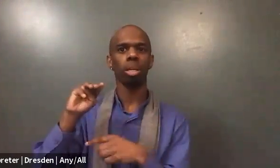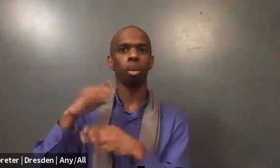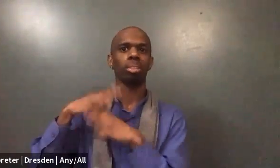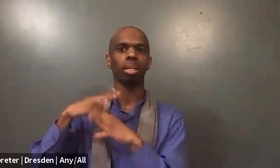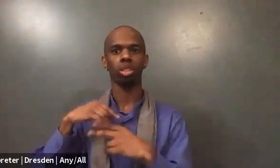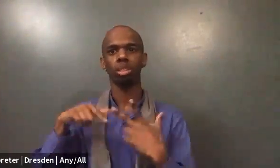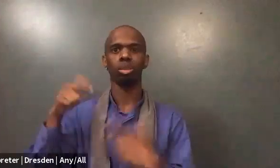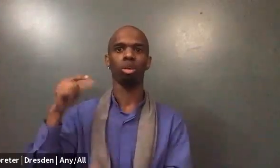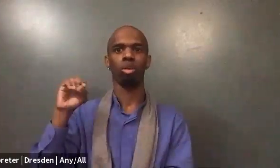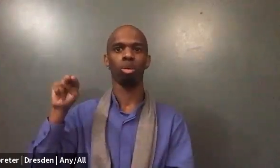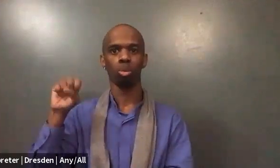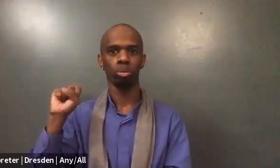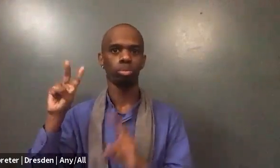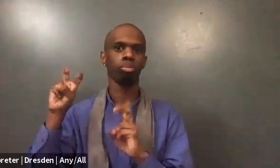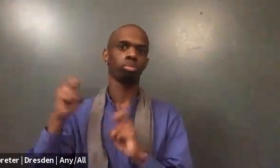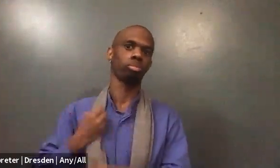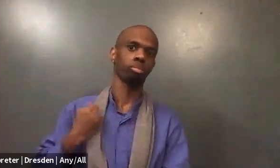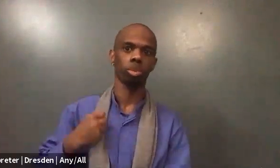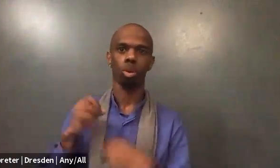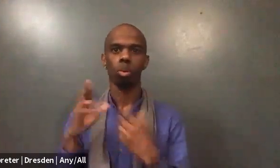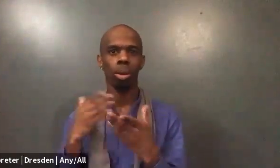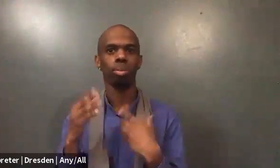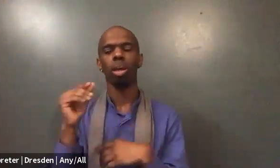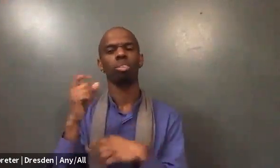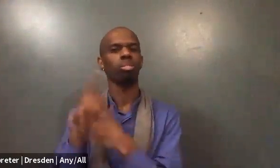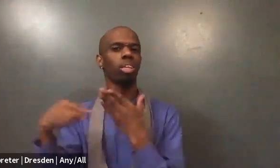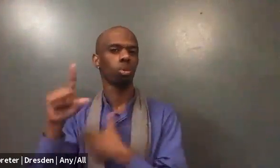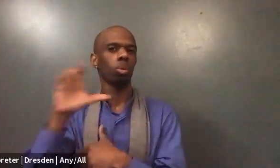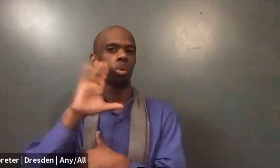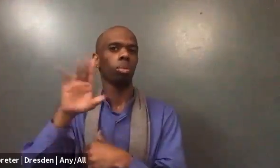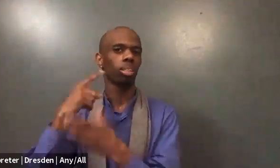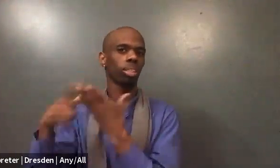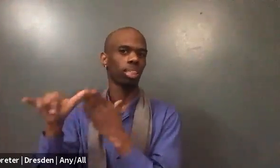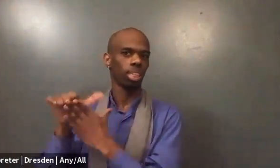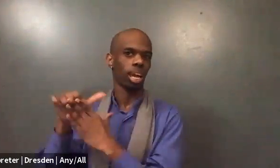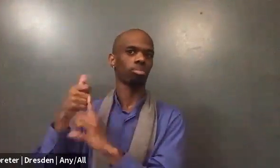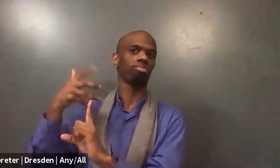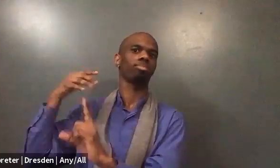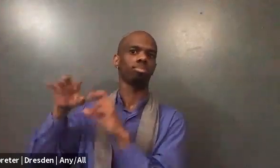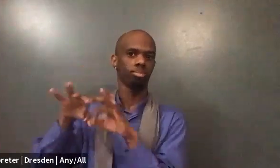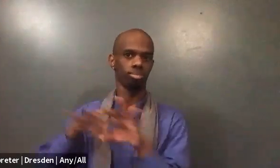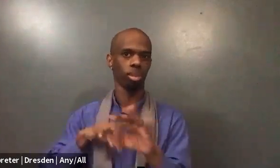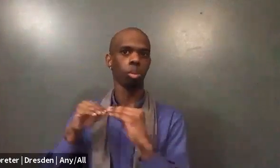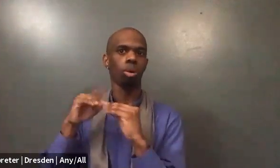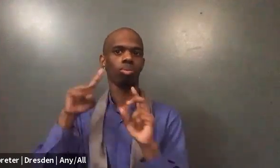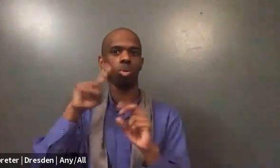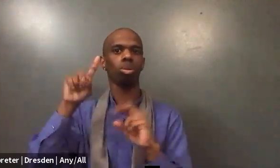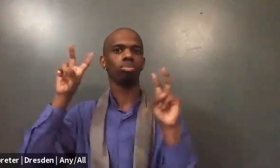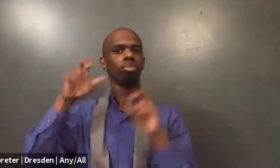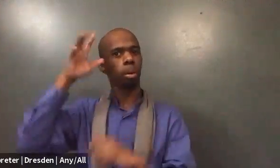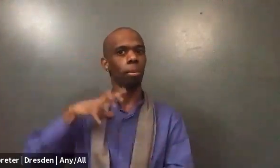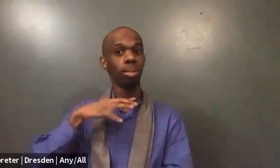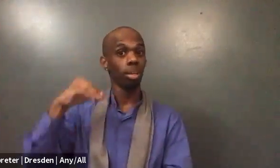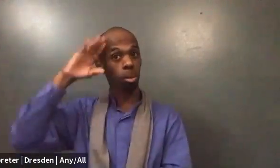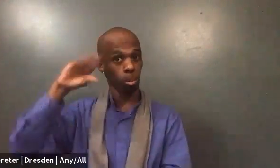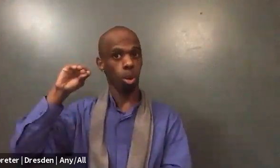goons or whatever. And next week, we'll dig into that a little bit more in the men and boys section. With the